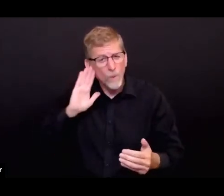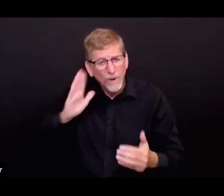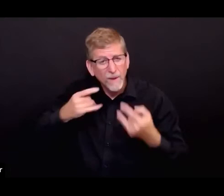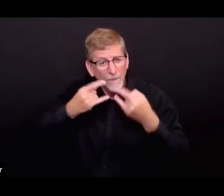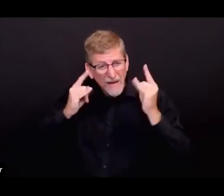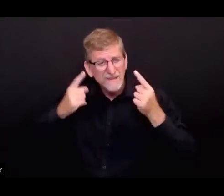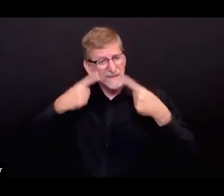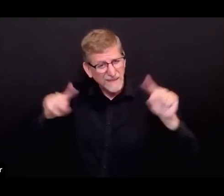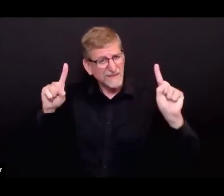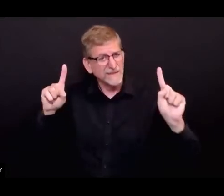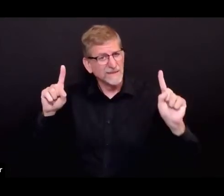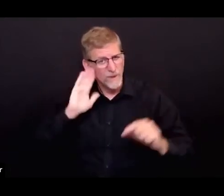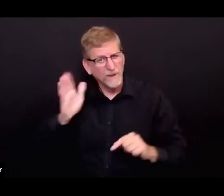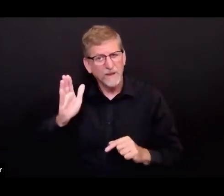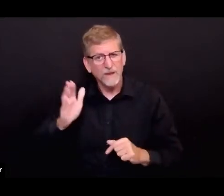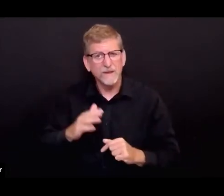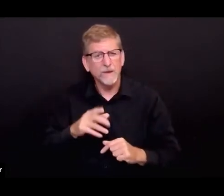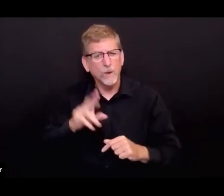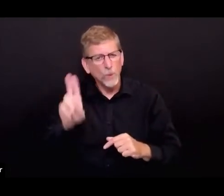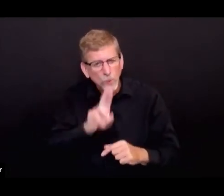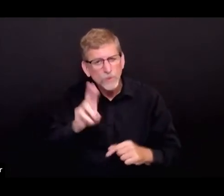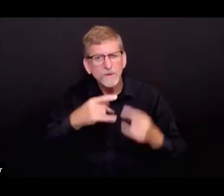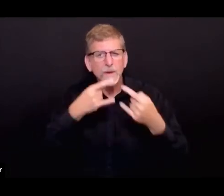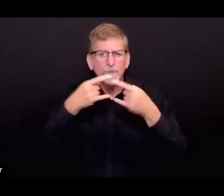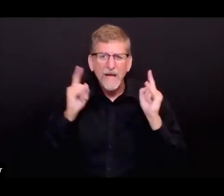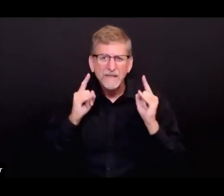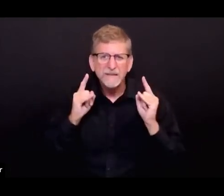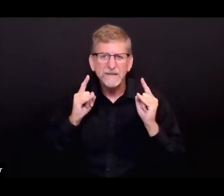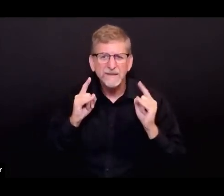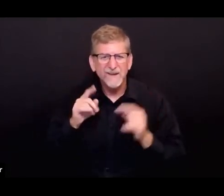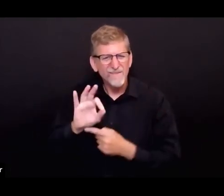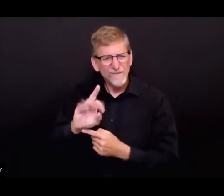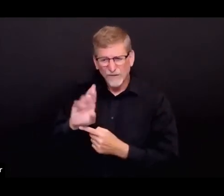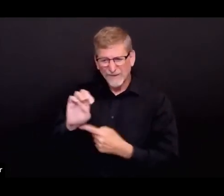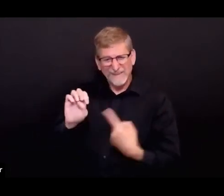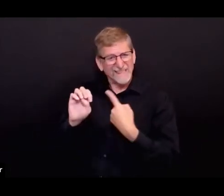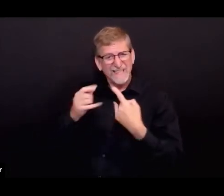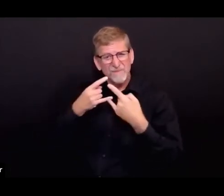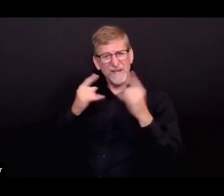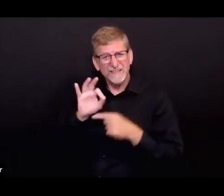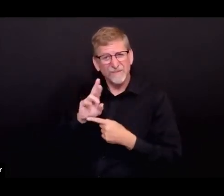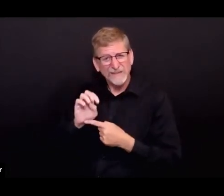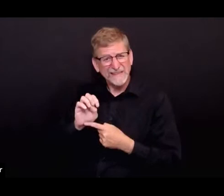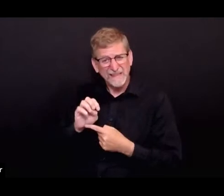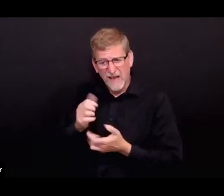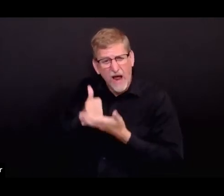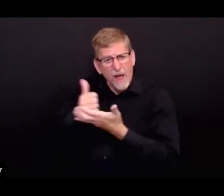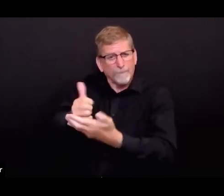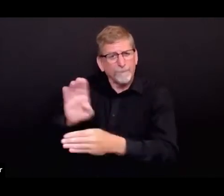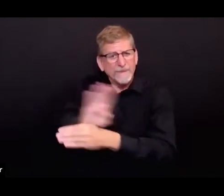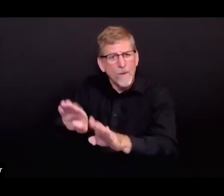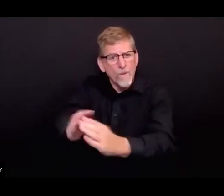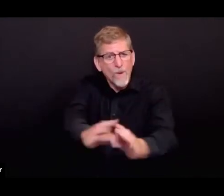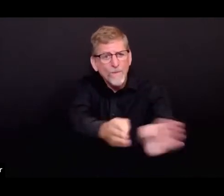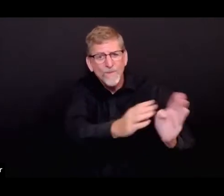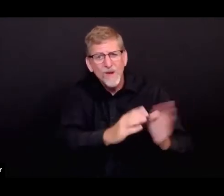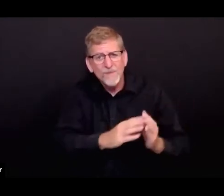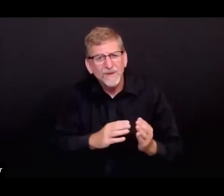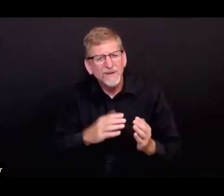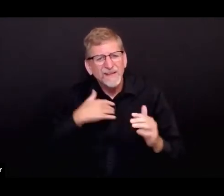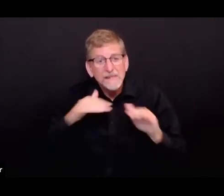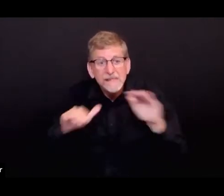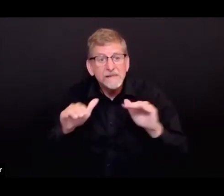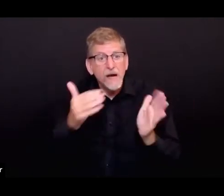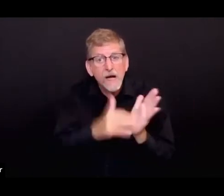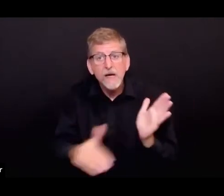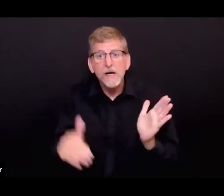free, and it allows our businesses to stay open, because we've seen this time and time again, states that decided to not do these